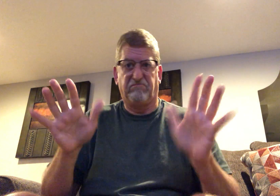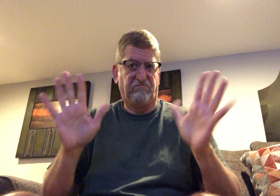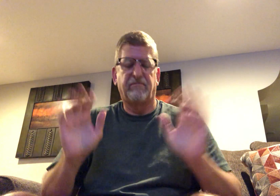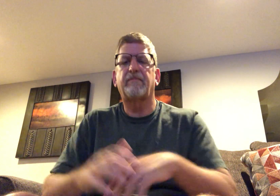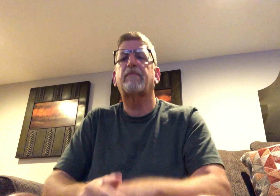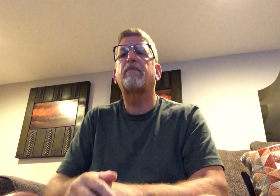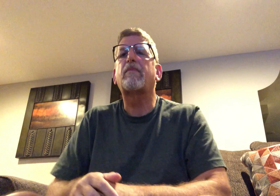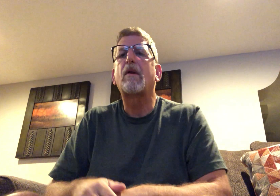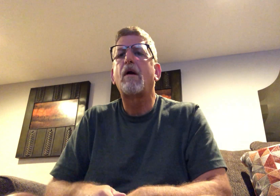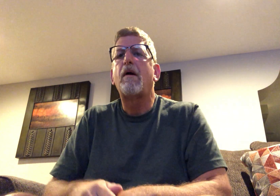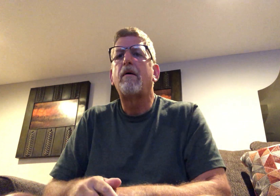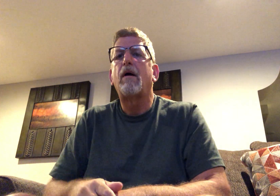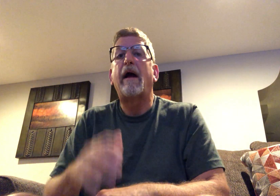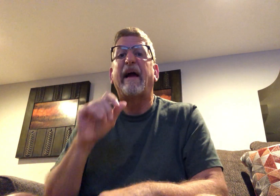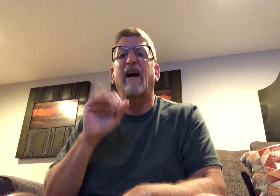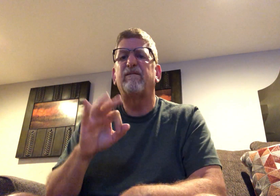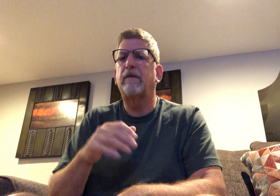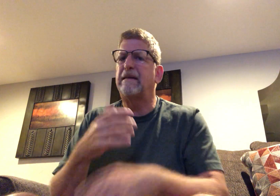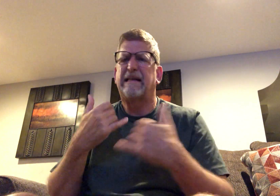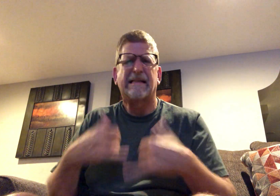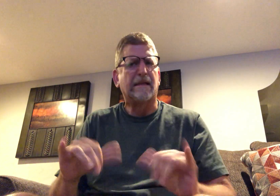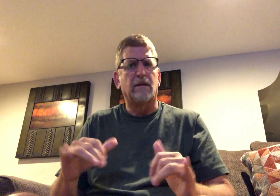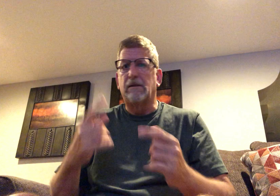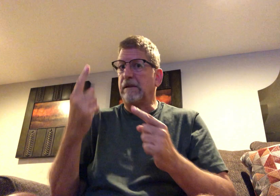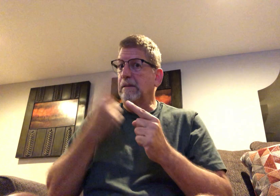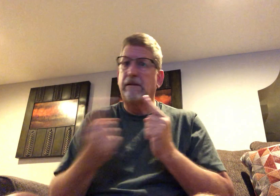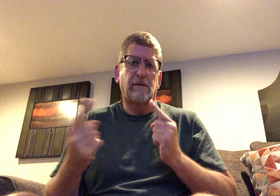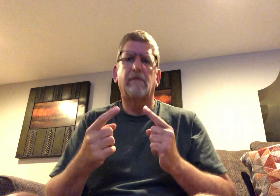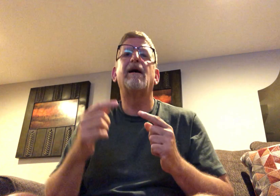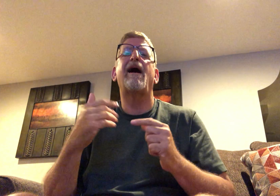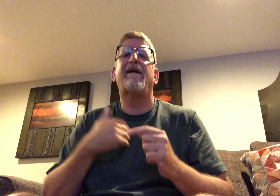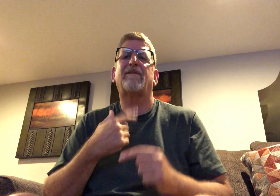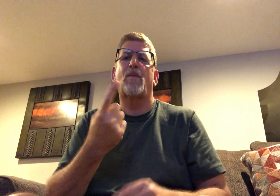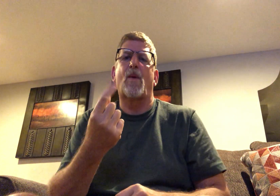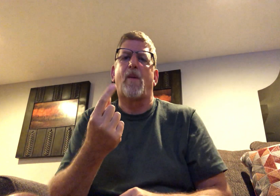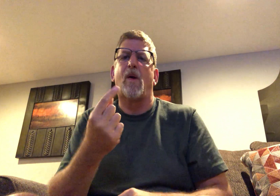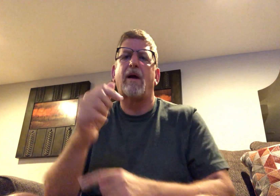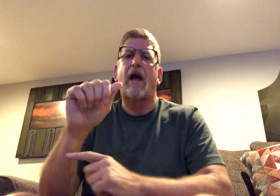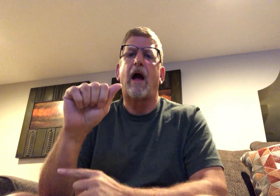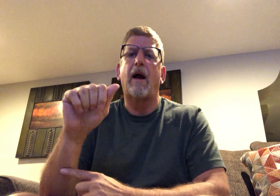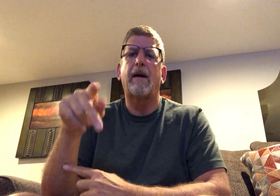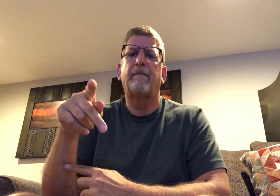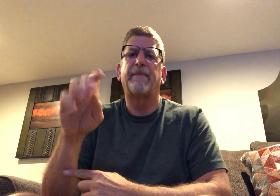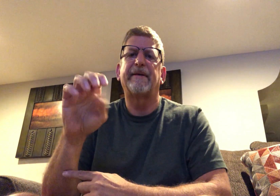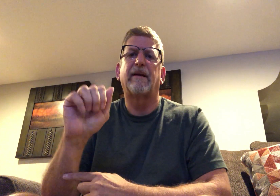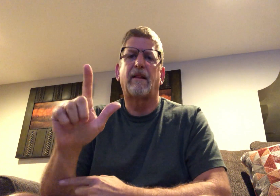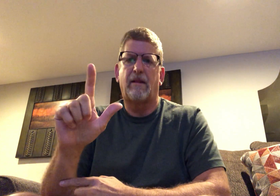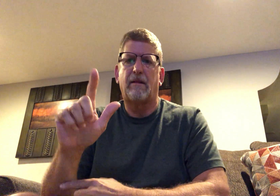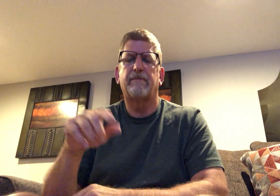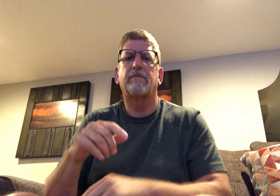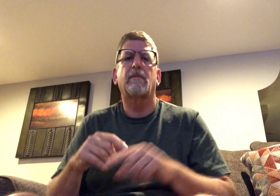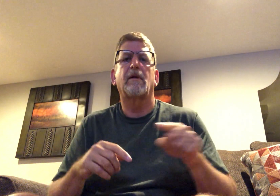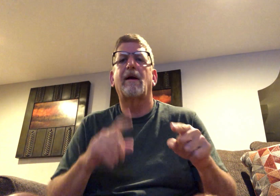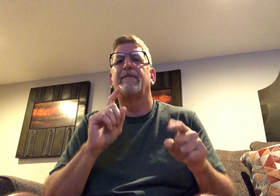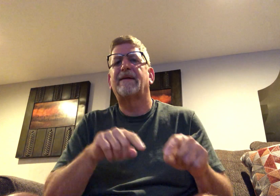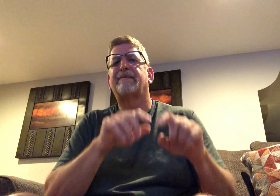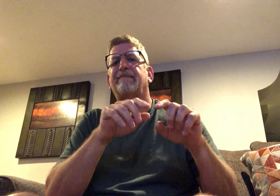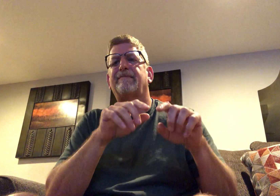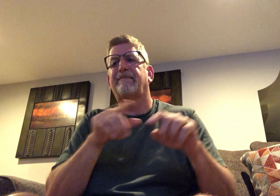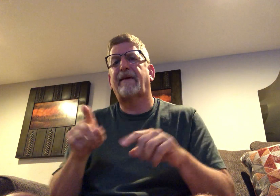when it got scrutiny? Because Why I did you was wind up told- meeting in Spain because instead I of was Ukraine? told that the people at the meeting with the president were people who